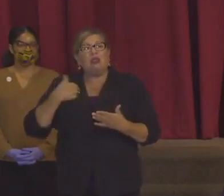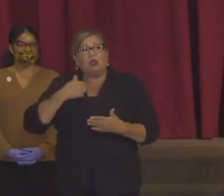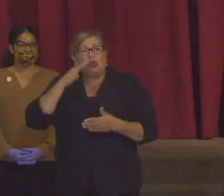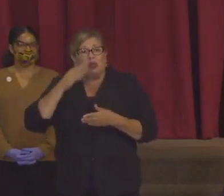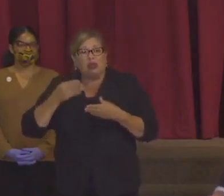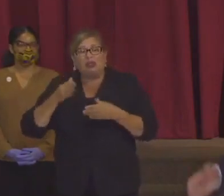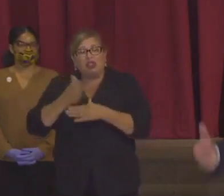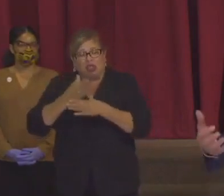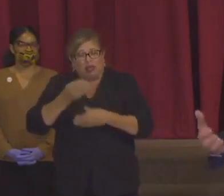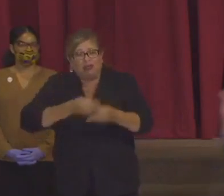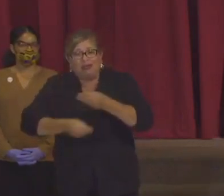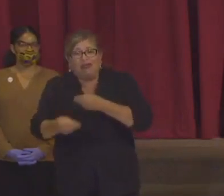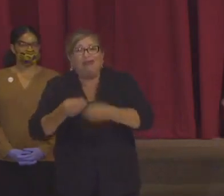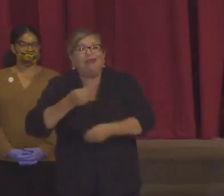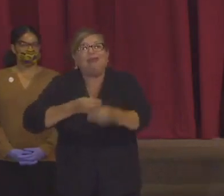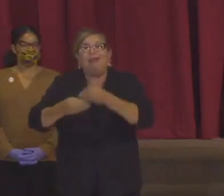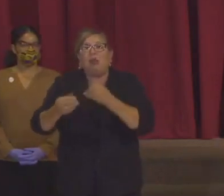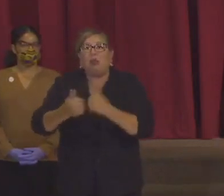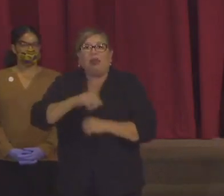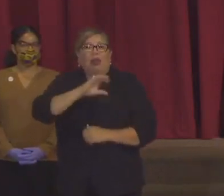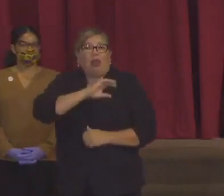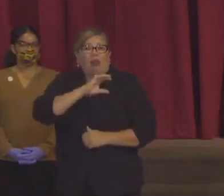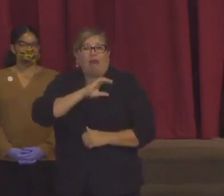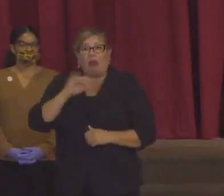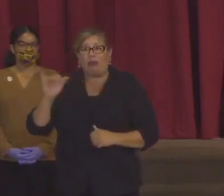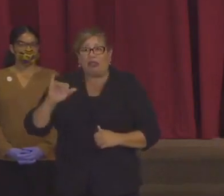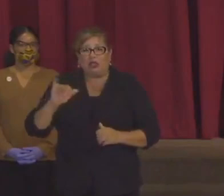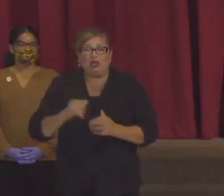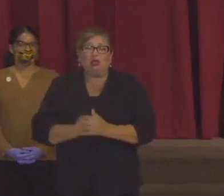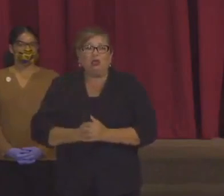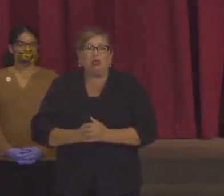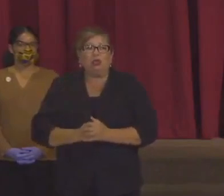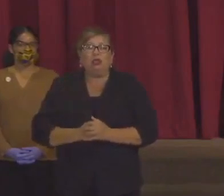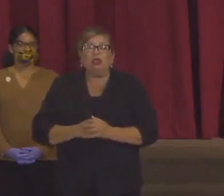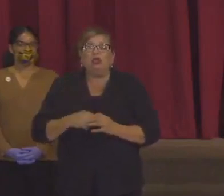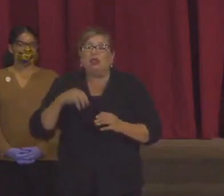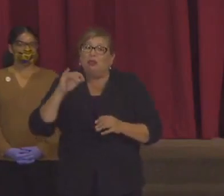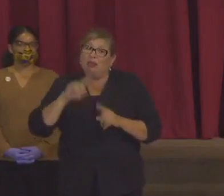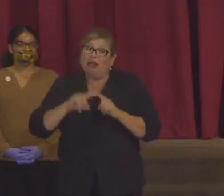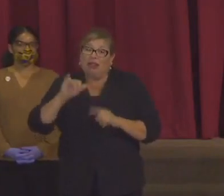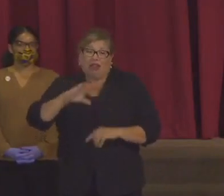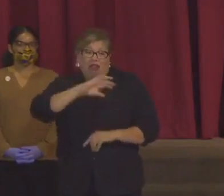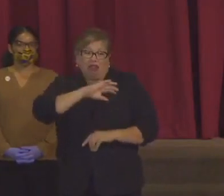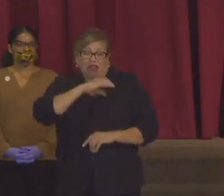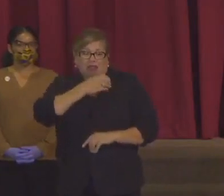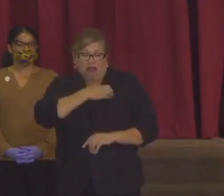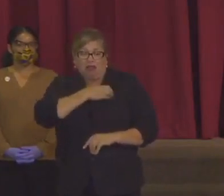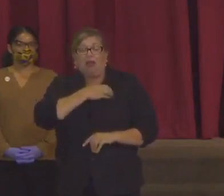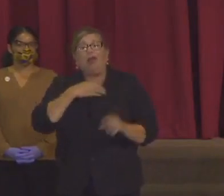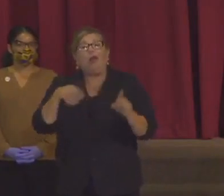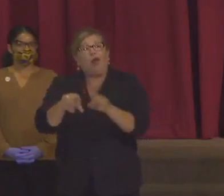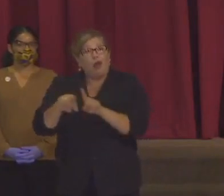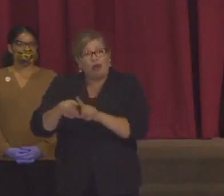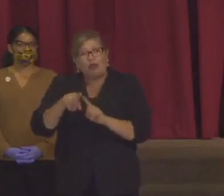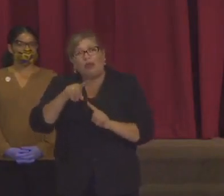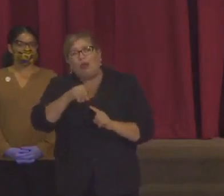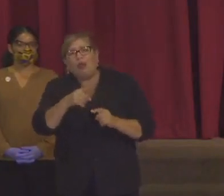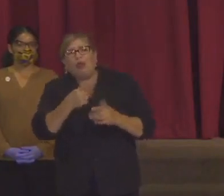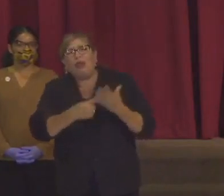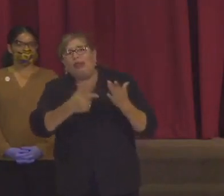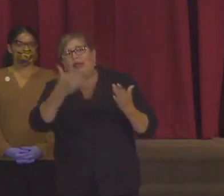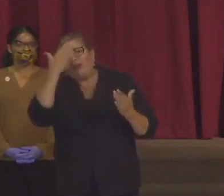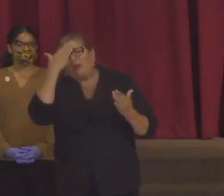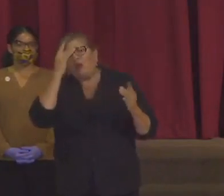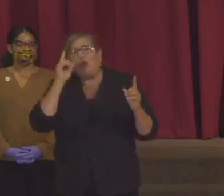time with local law enforcement. But that is also a two-way conversation, local law enforcement sharing what they're hearing in real time as well.